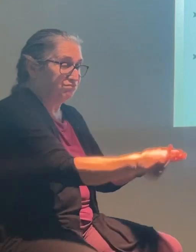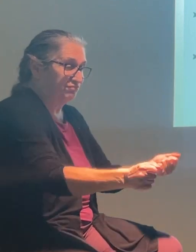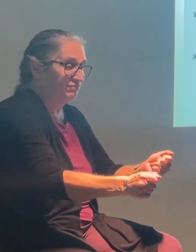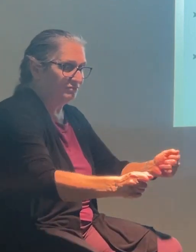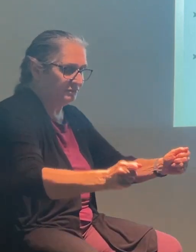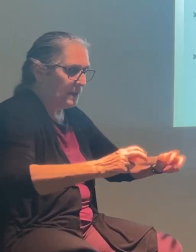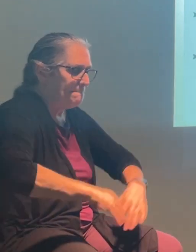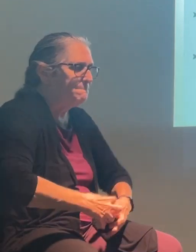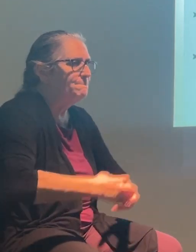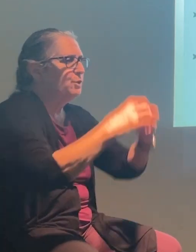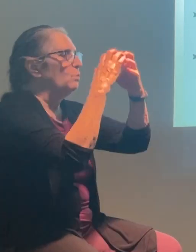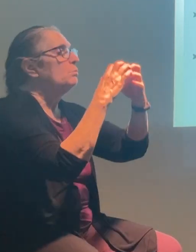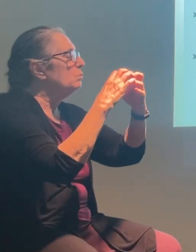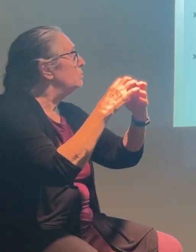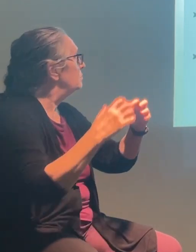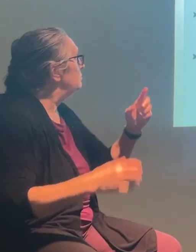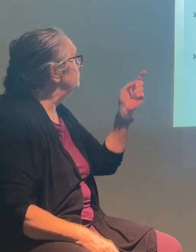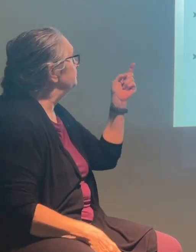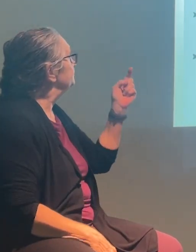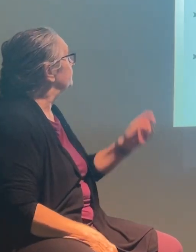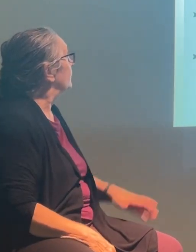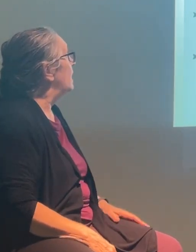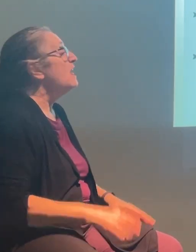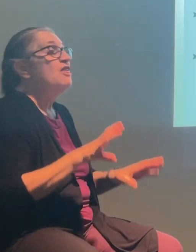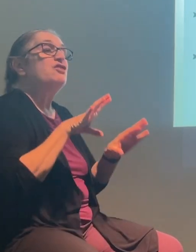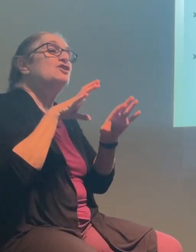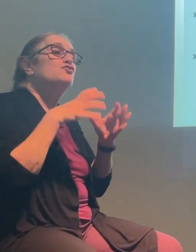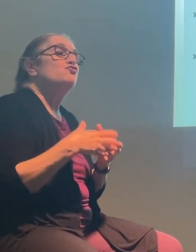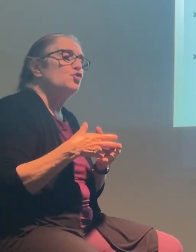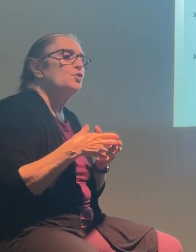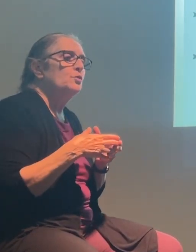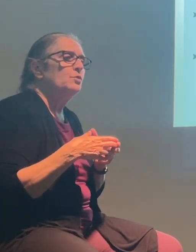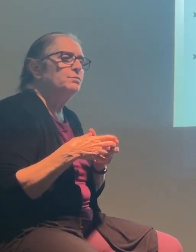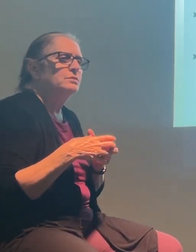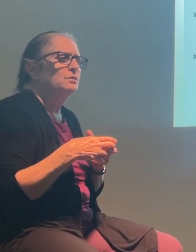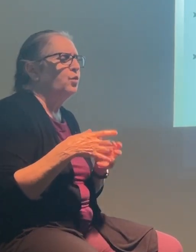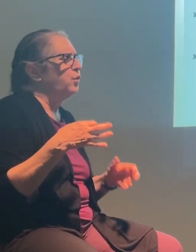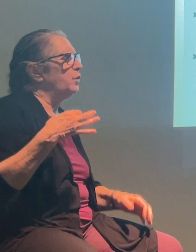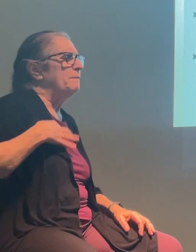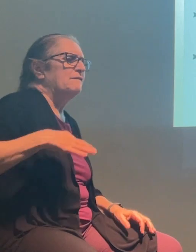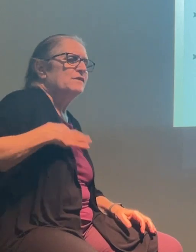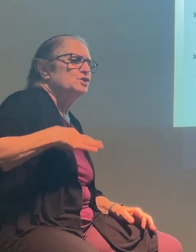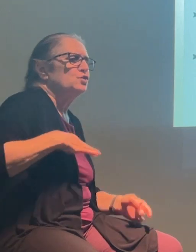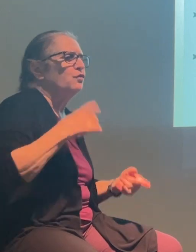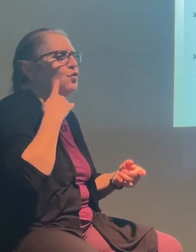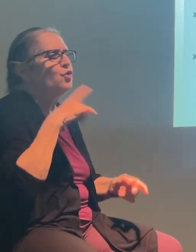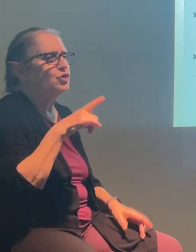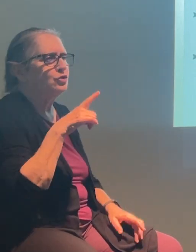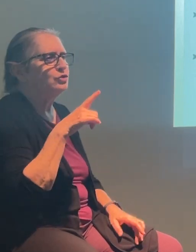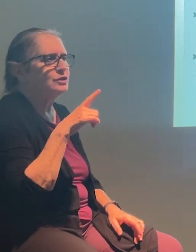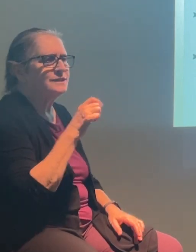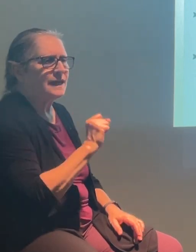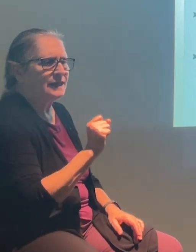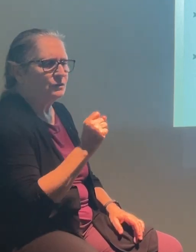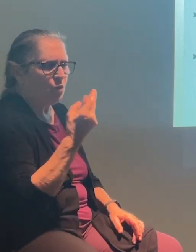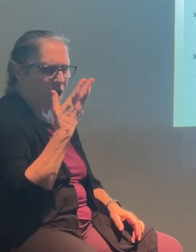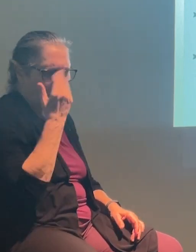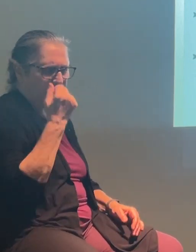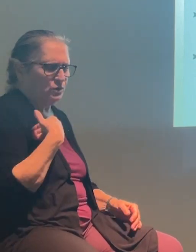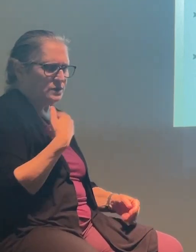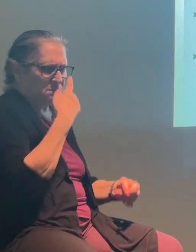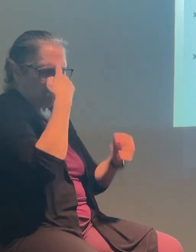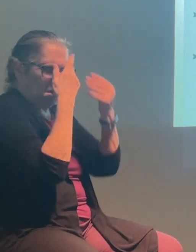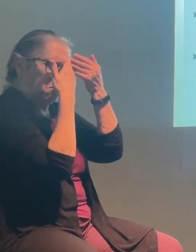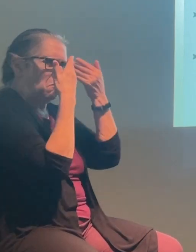So the group of artists were very beneficial to Steichen in that they opened his mind